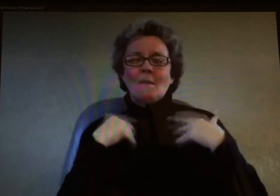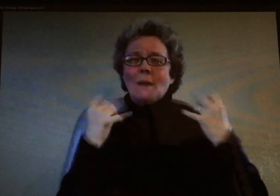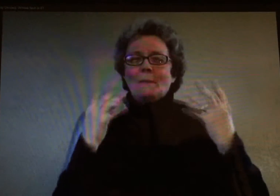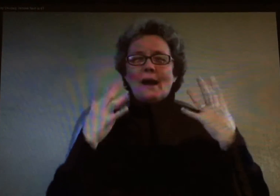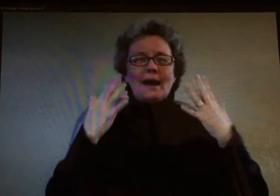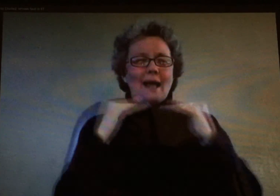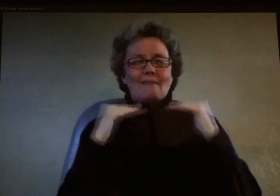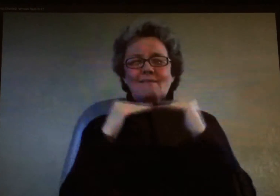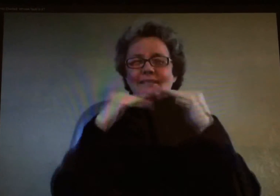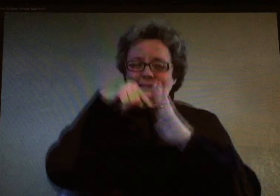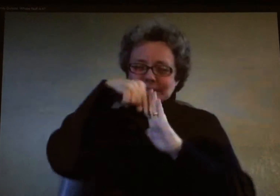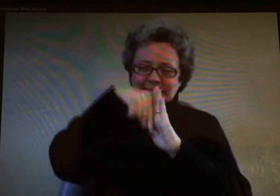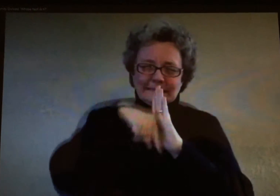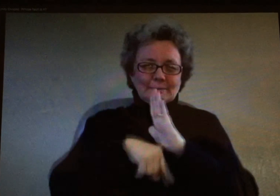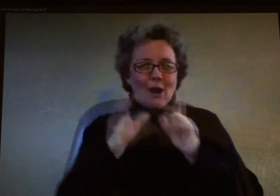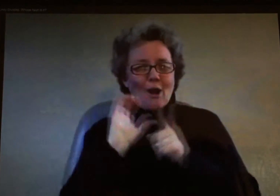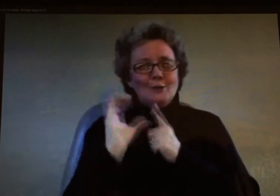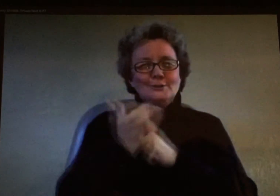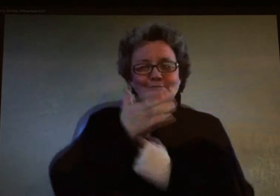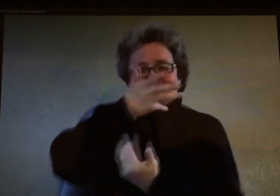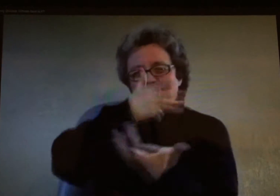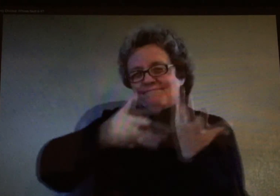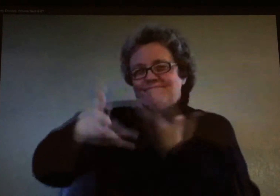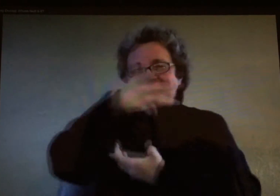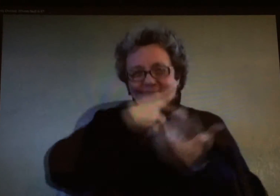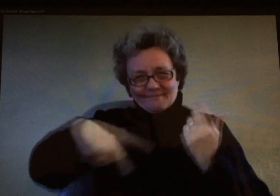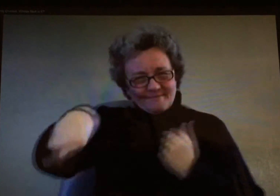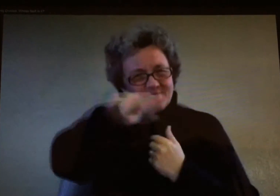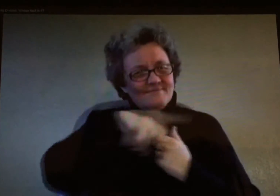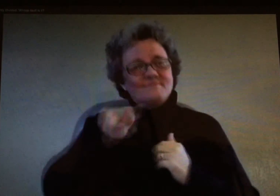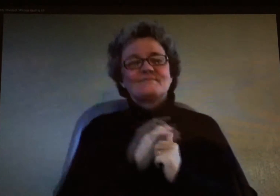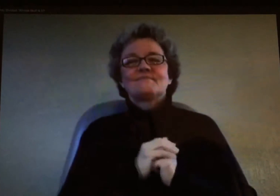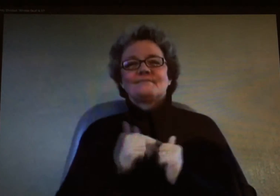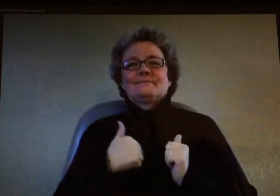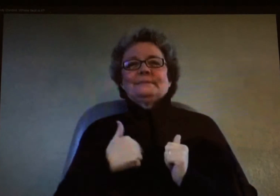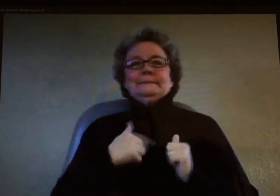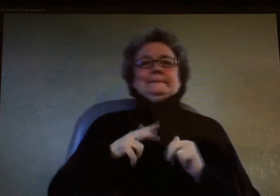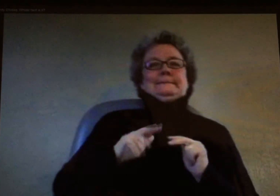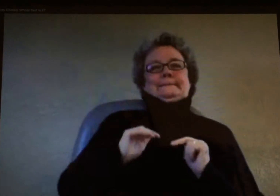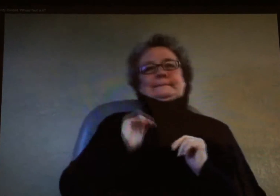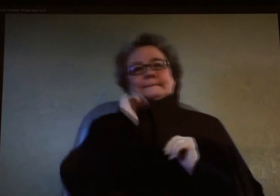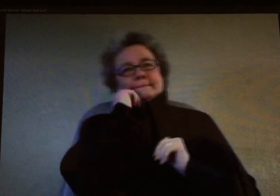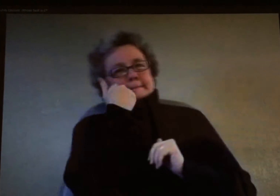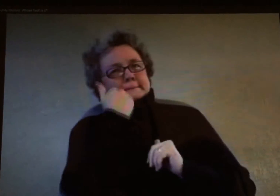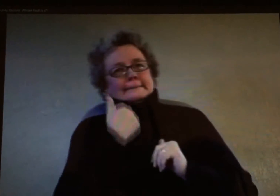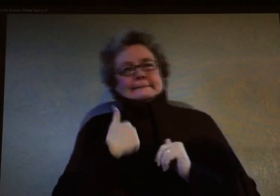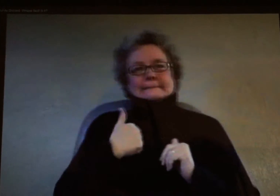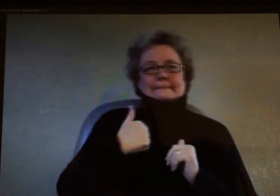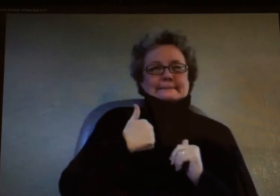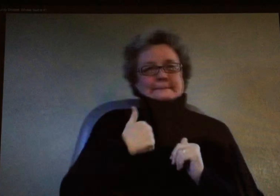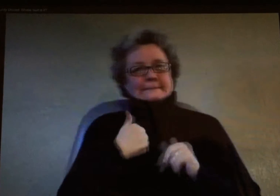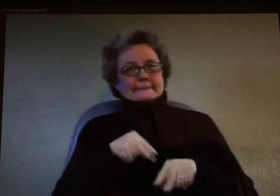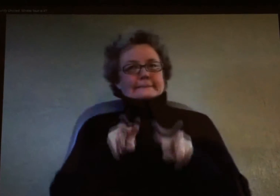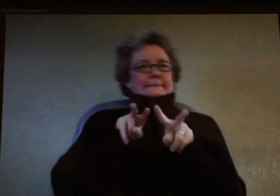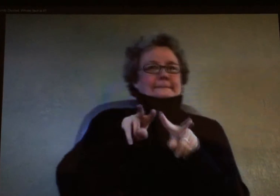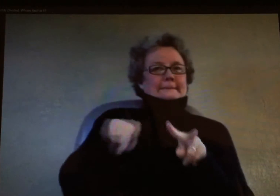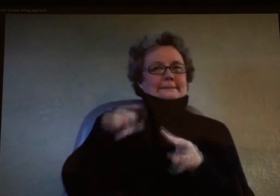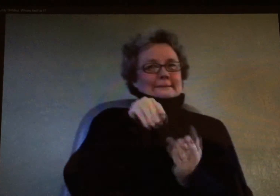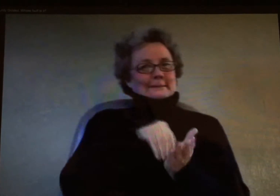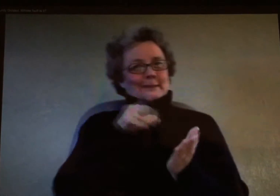would go out and have a good time. It was very deep in culture, very rich culture. I was very shy coming